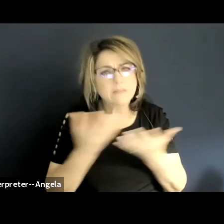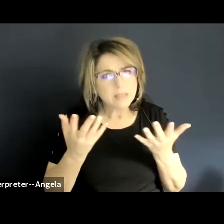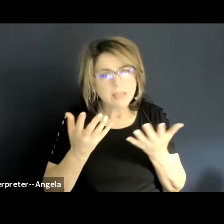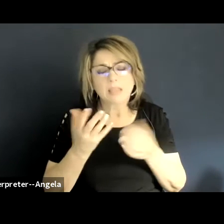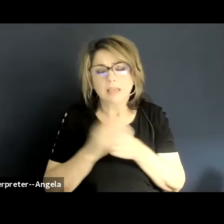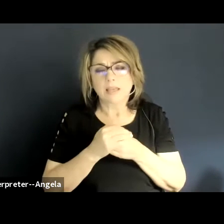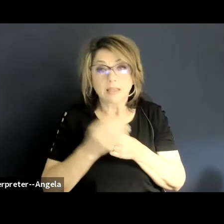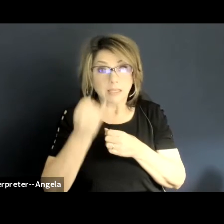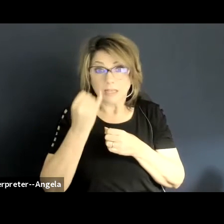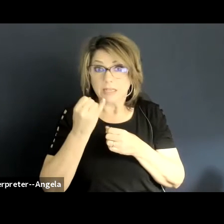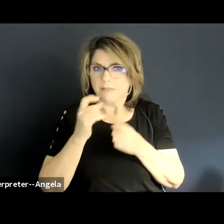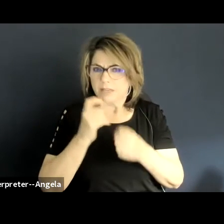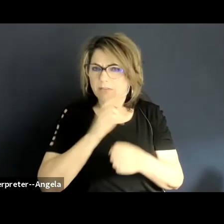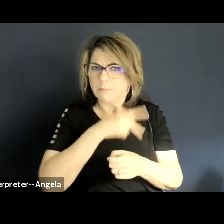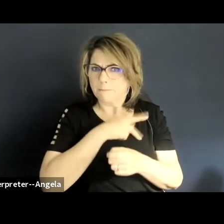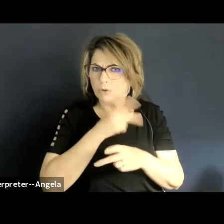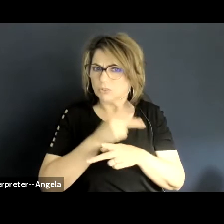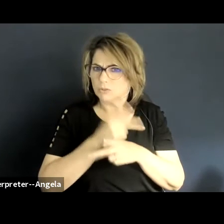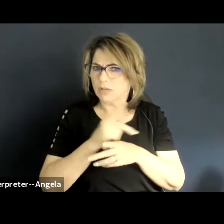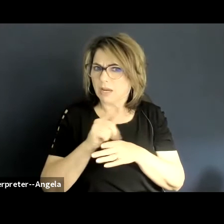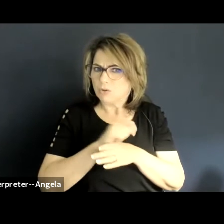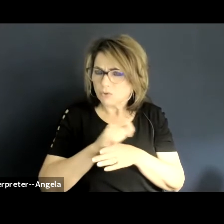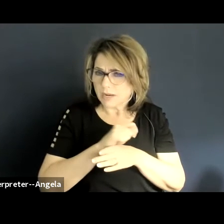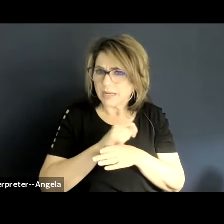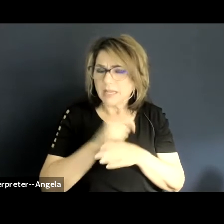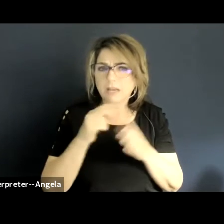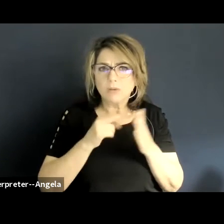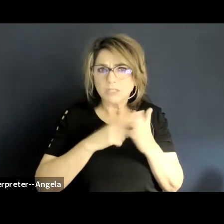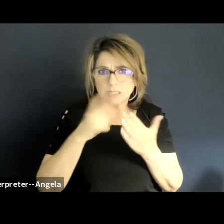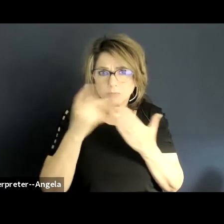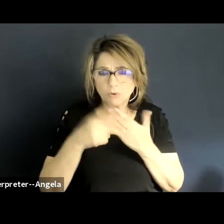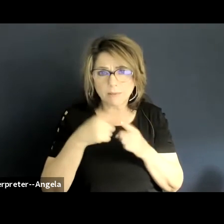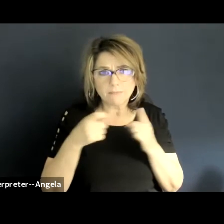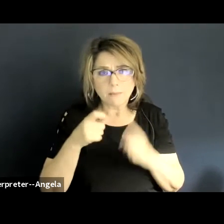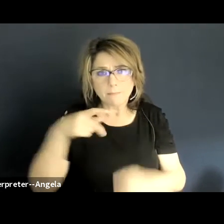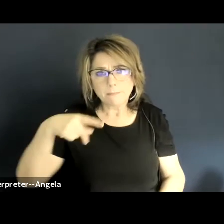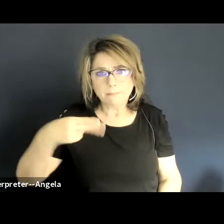care training and registry program came from Phil.